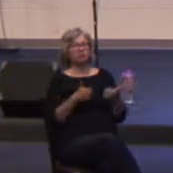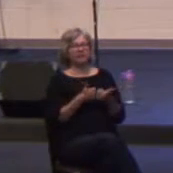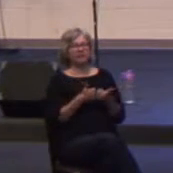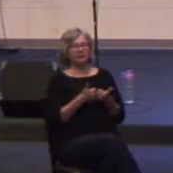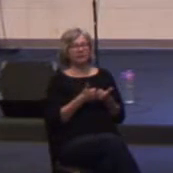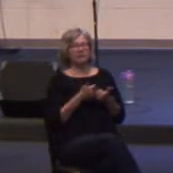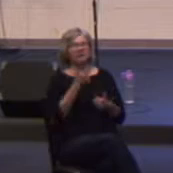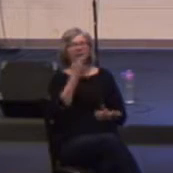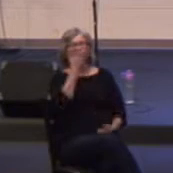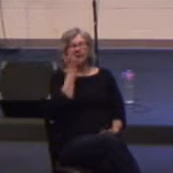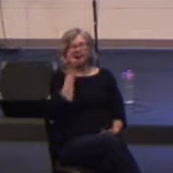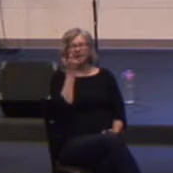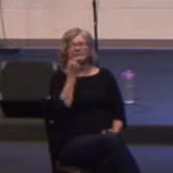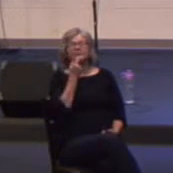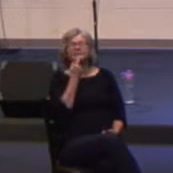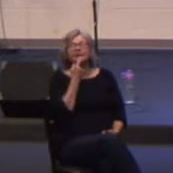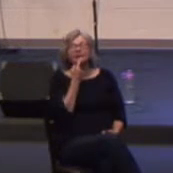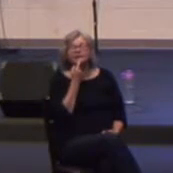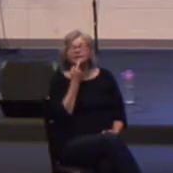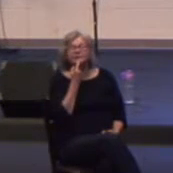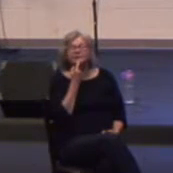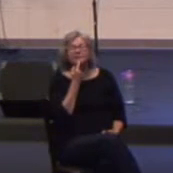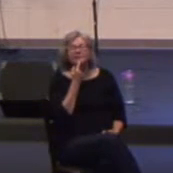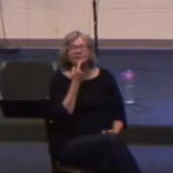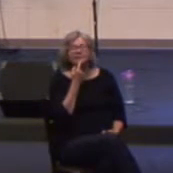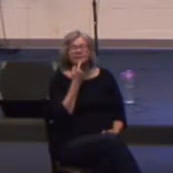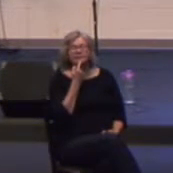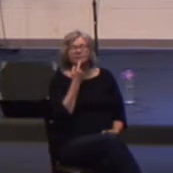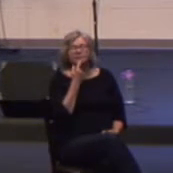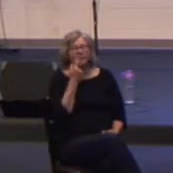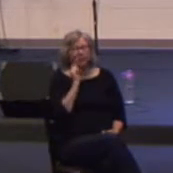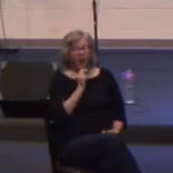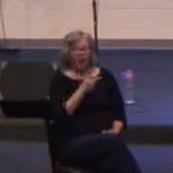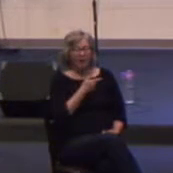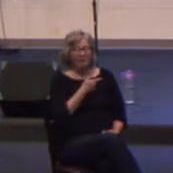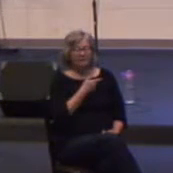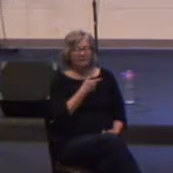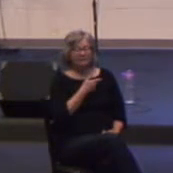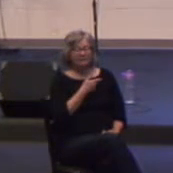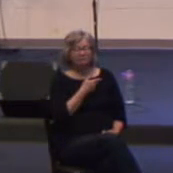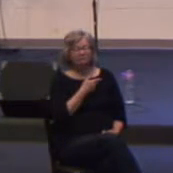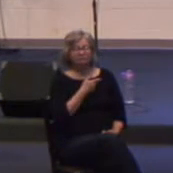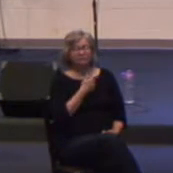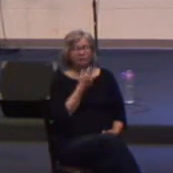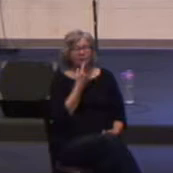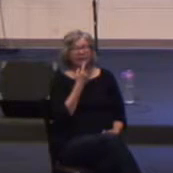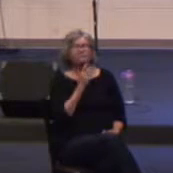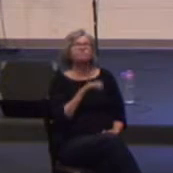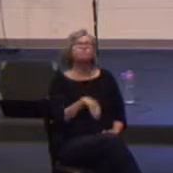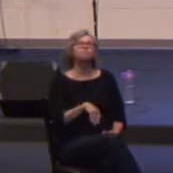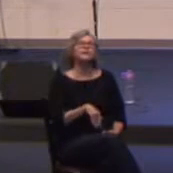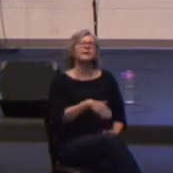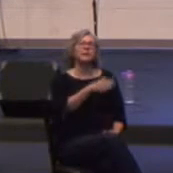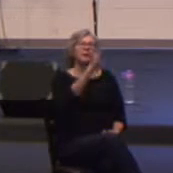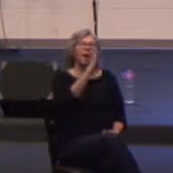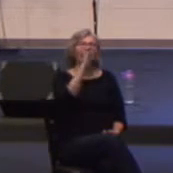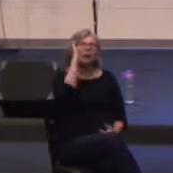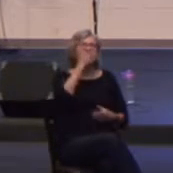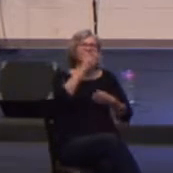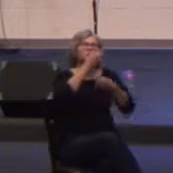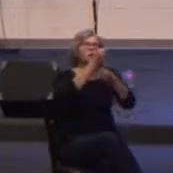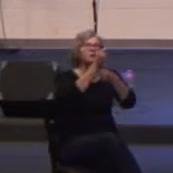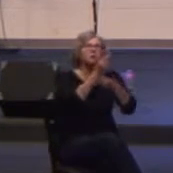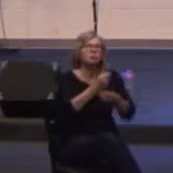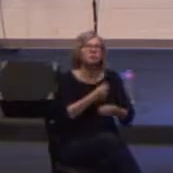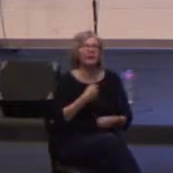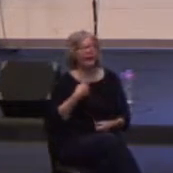says is, for those of us who, like we said last week or at different points in our life, for those of us who have said, God, I am going to trust you. I've seen what